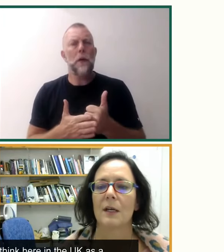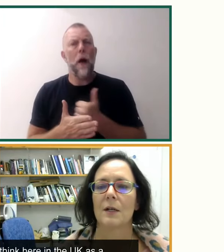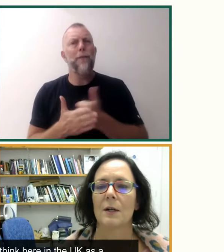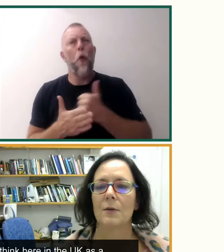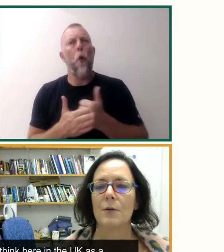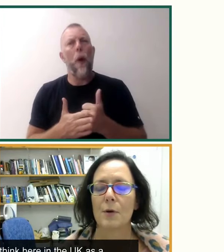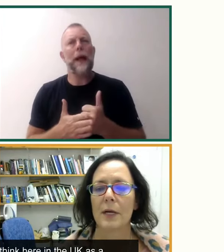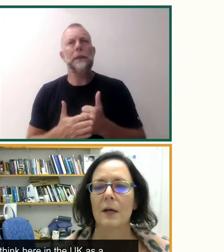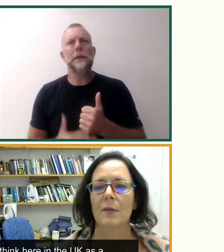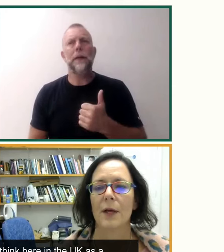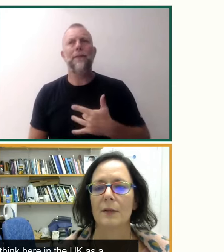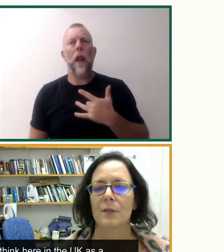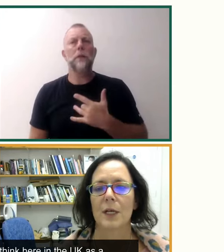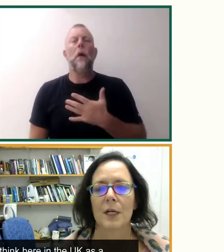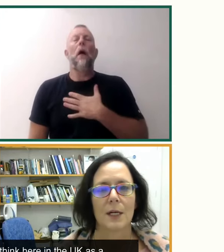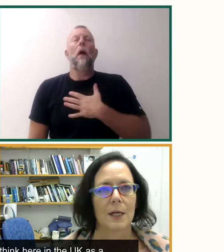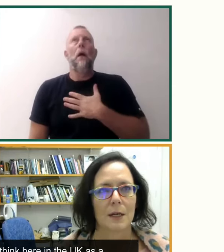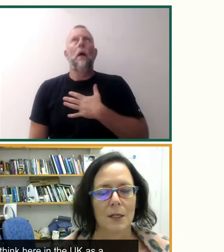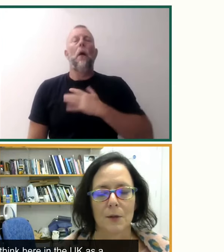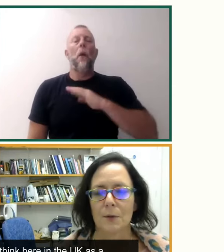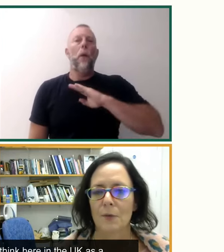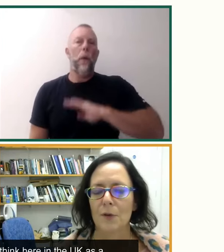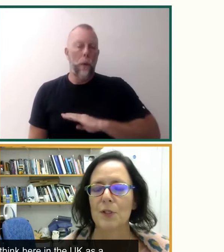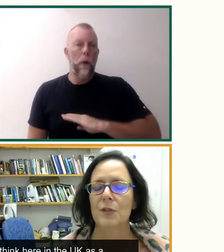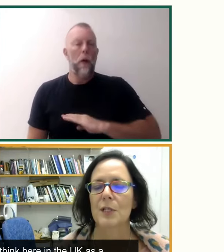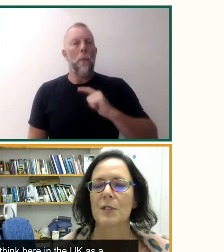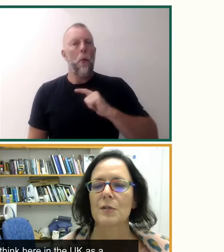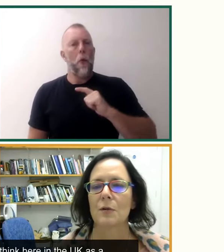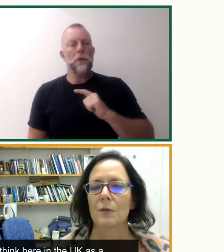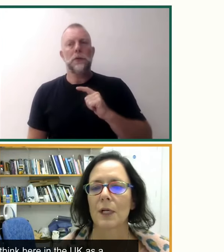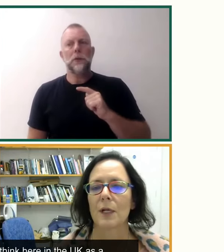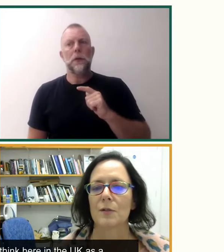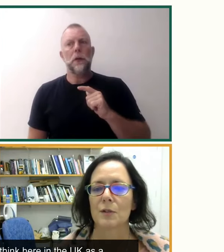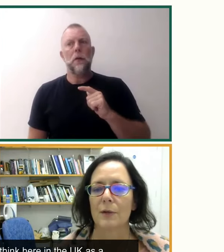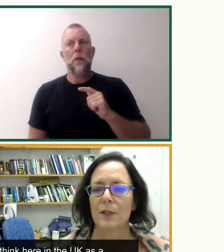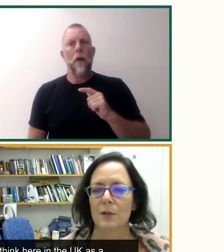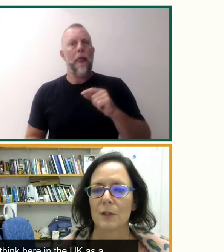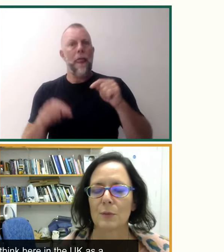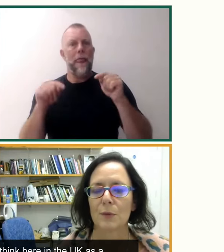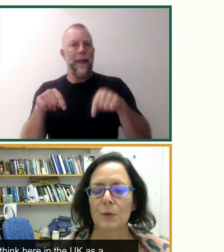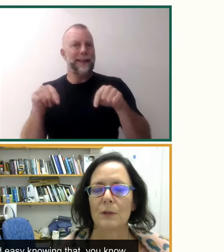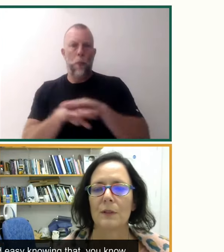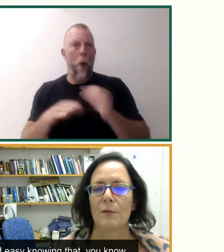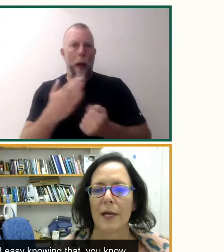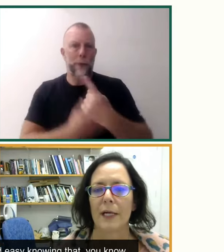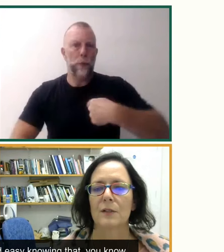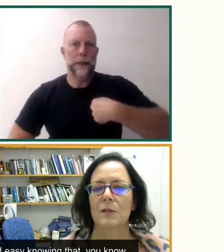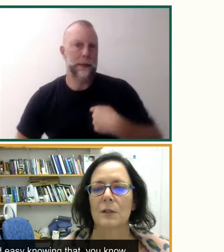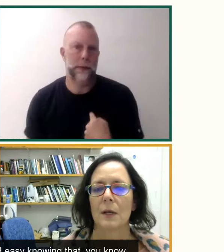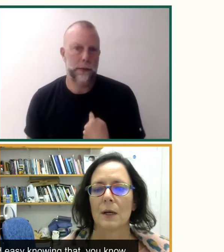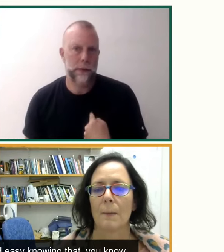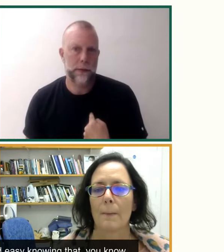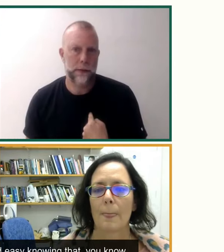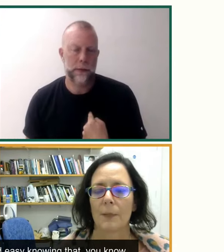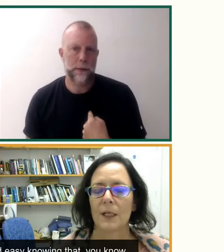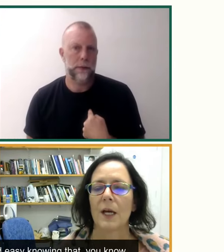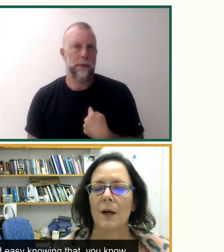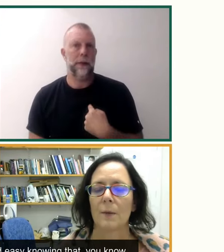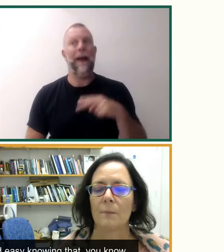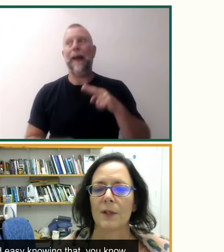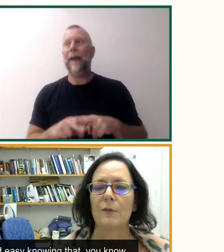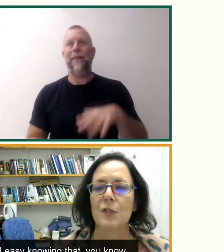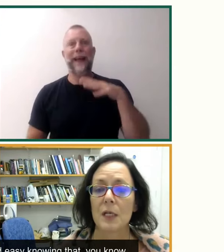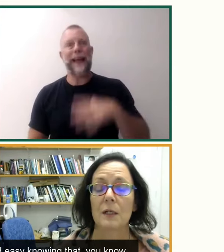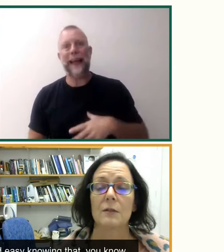I've always rested easy, knowing that, you know, this is not a consideration. This will not affect